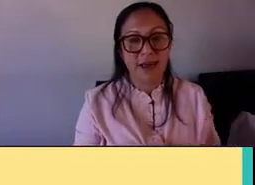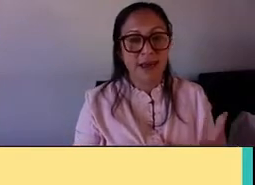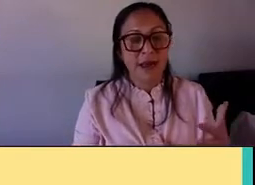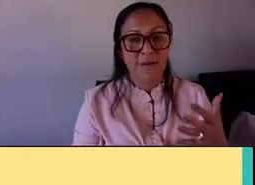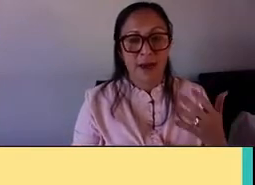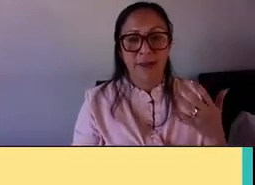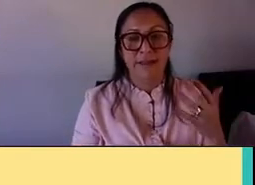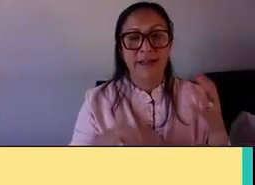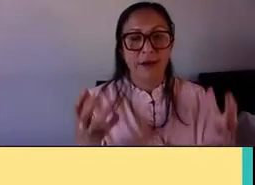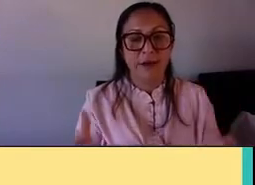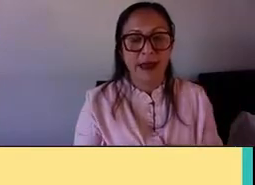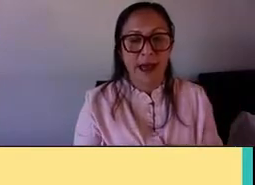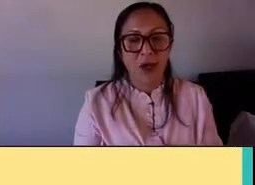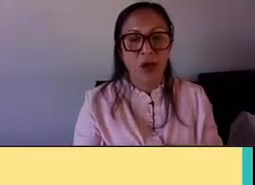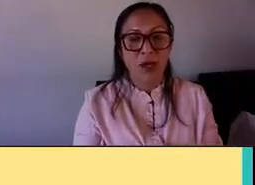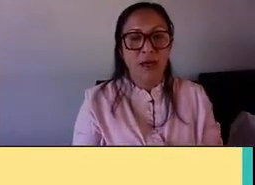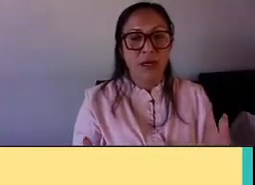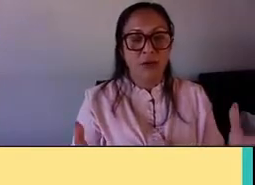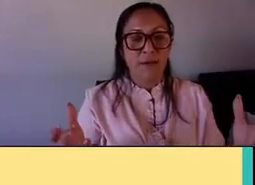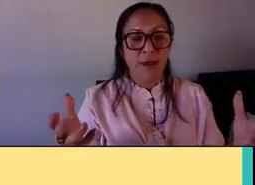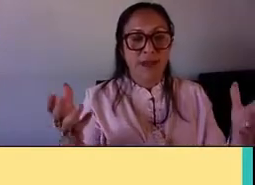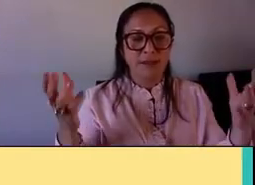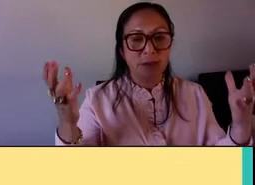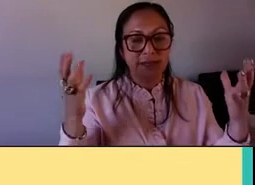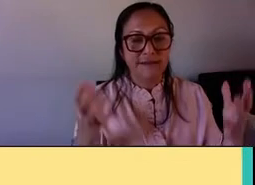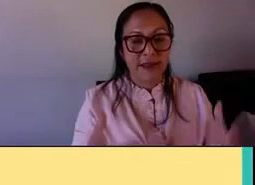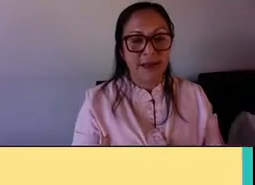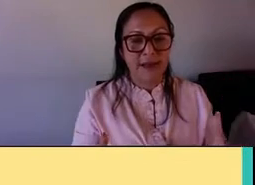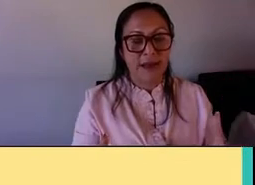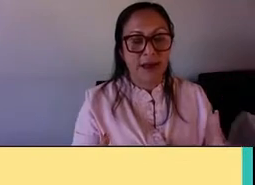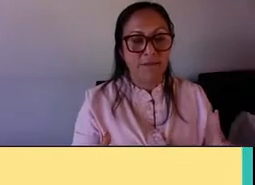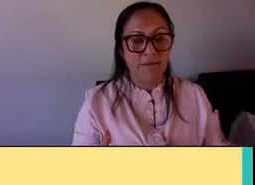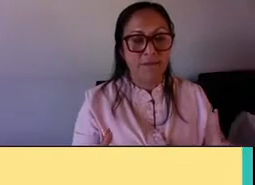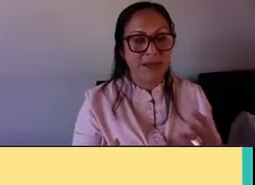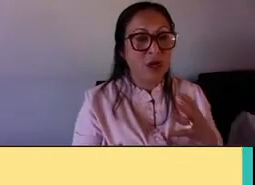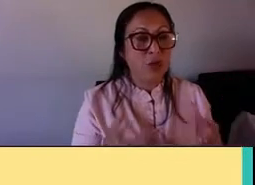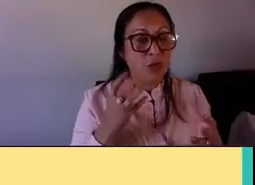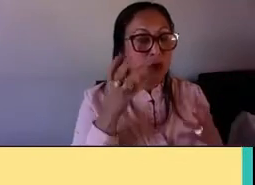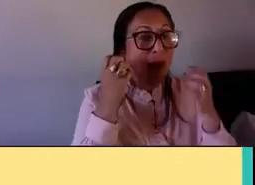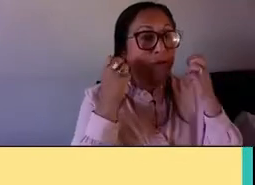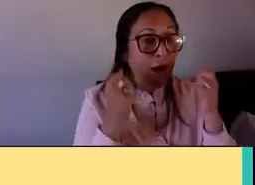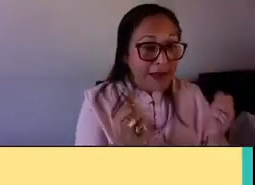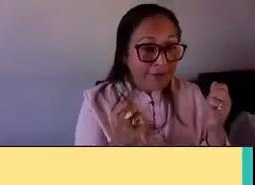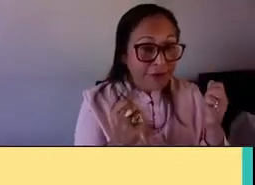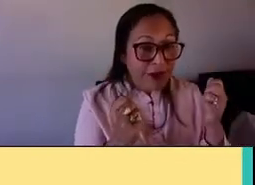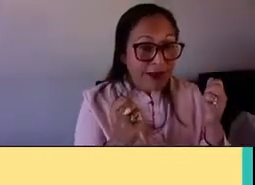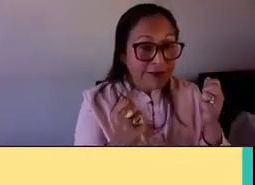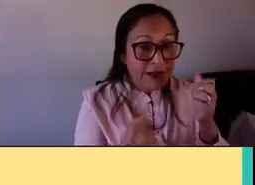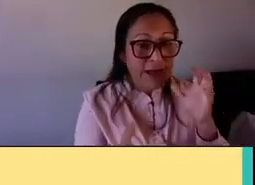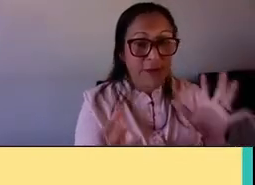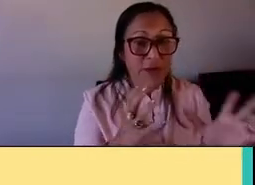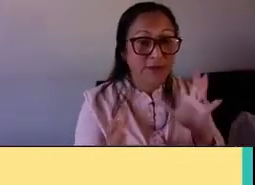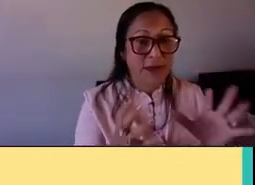today about being in the here and now, exposing sign based on what you have ready for your child,